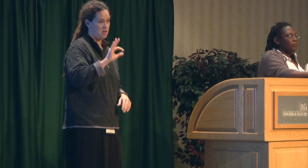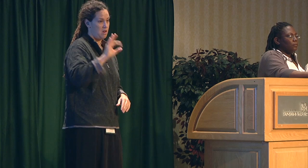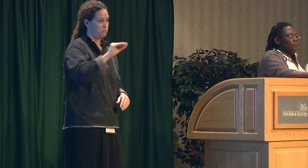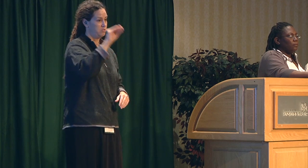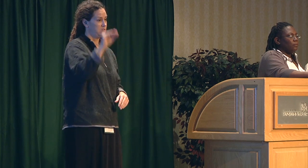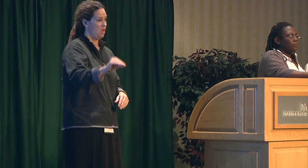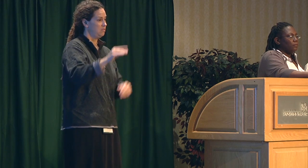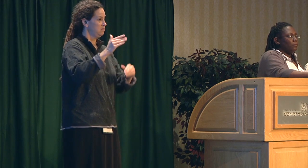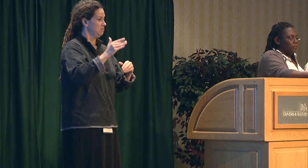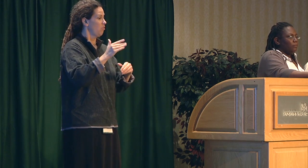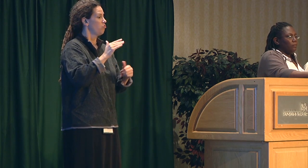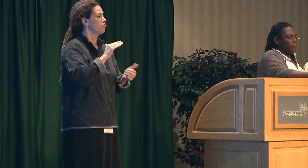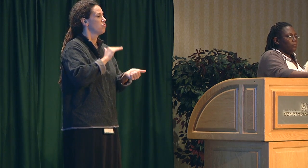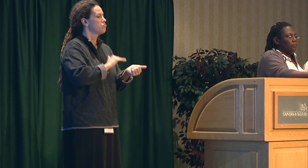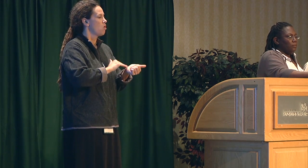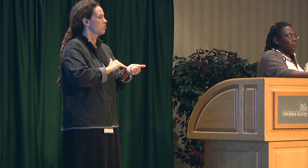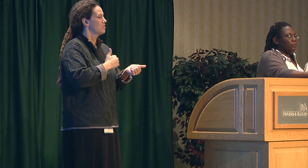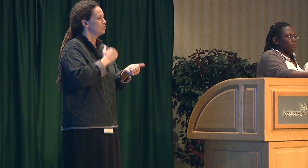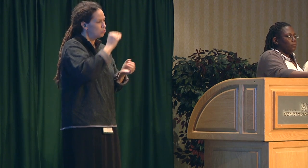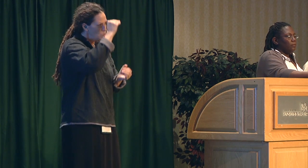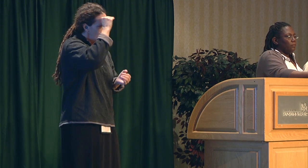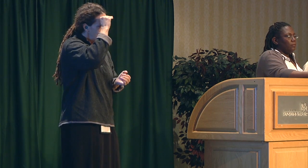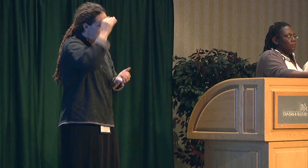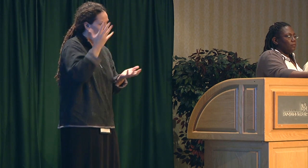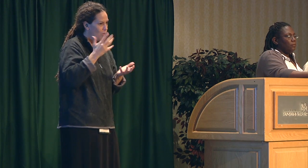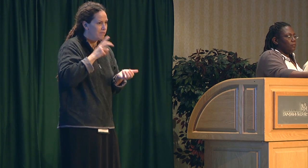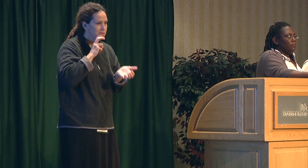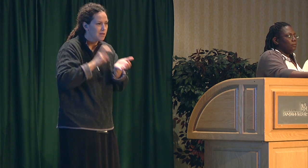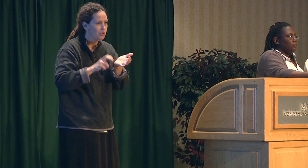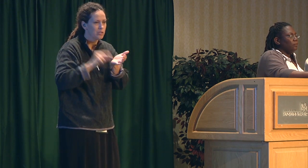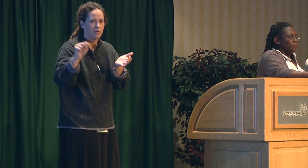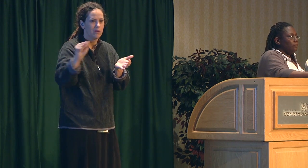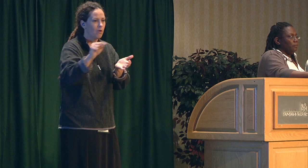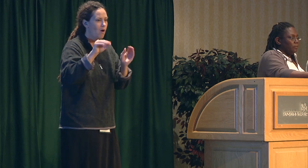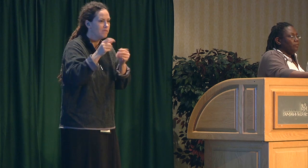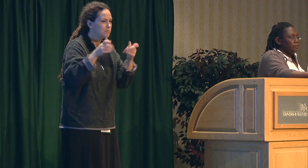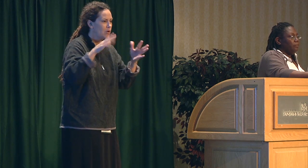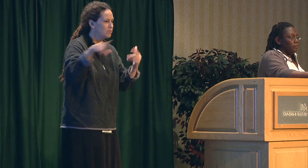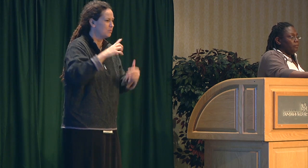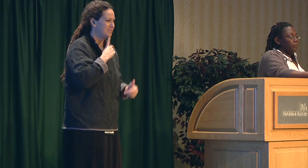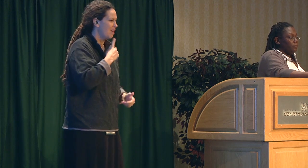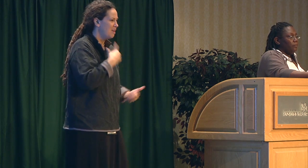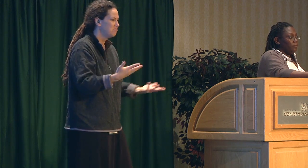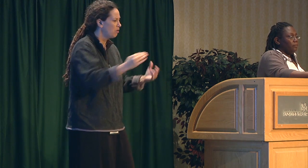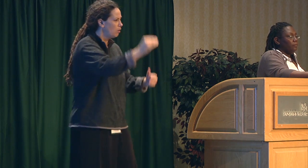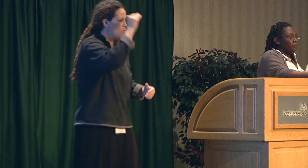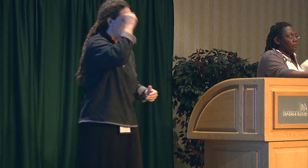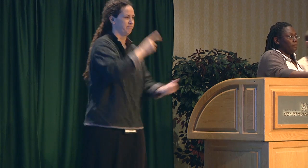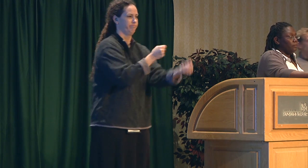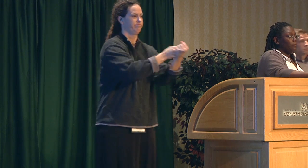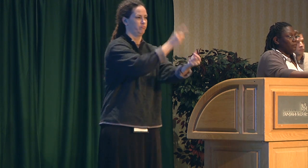doctor really has no clue what's going on in that office. I couldn't agree with you more. You're right. And usually they're kind